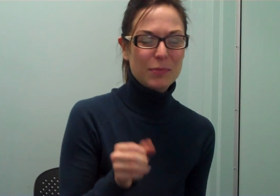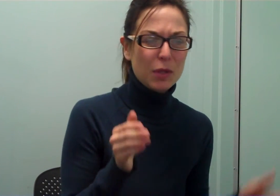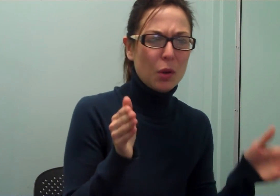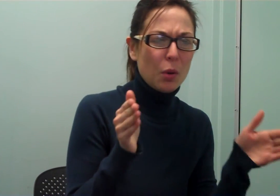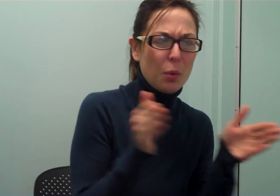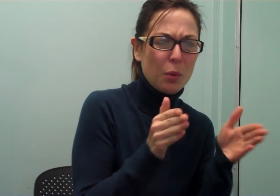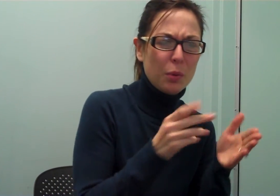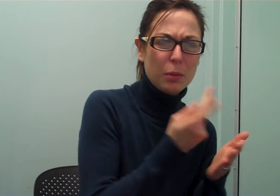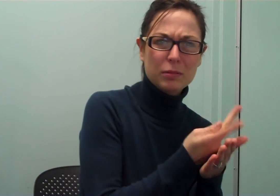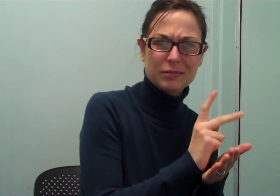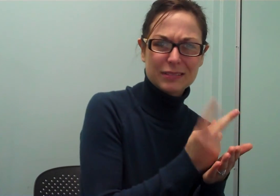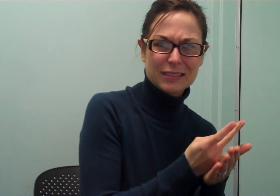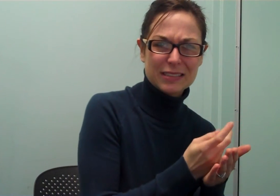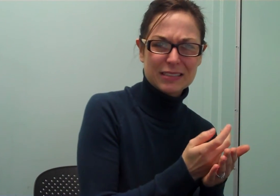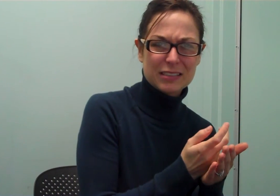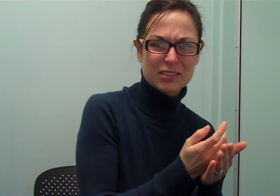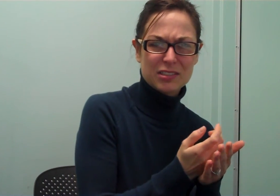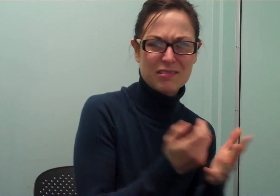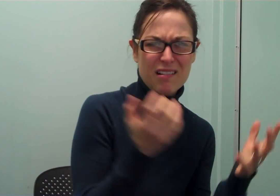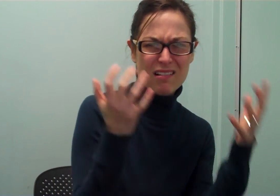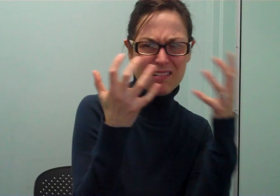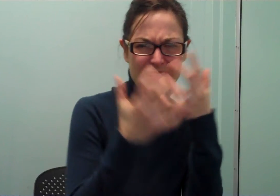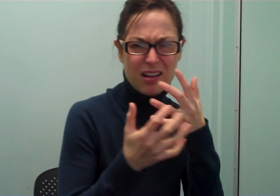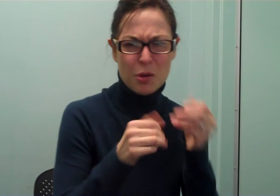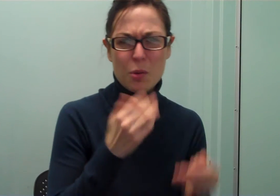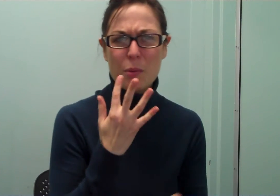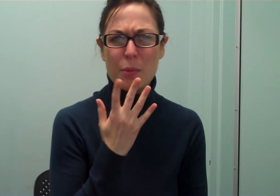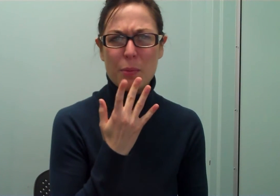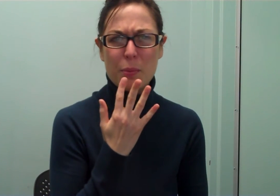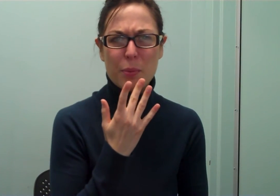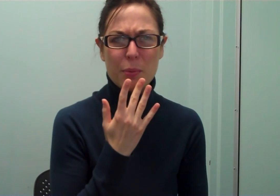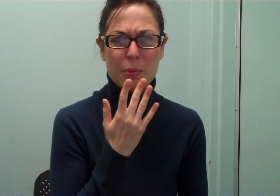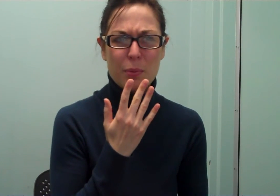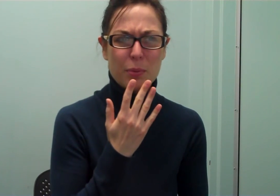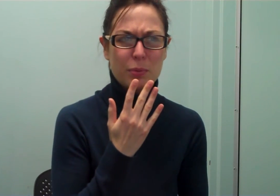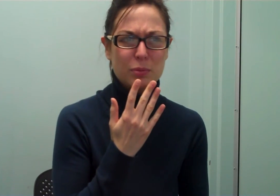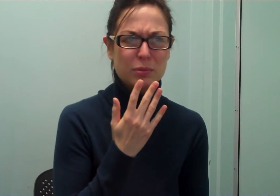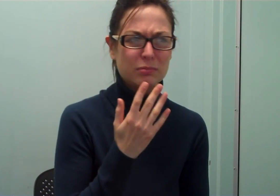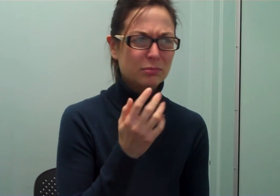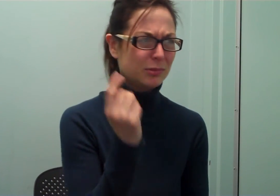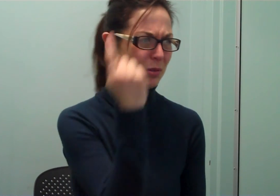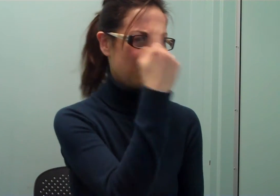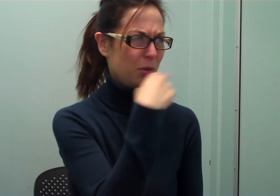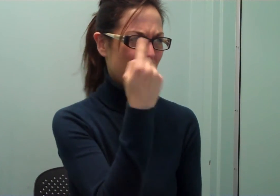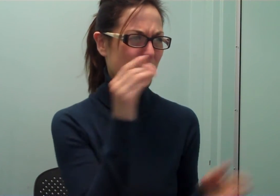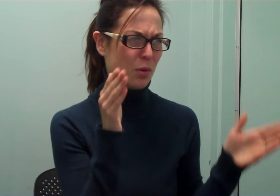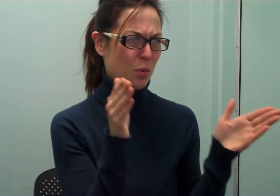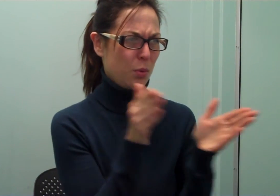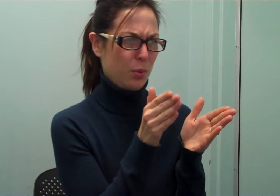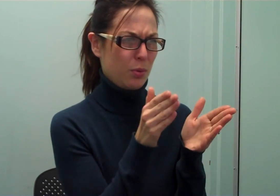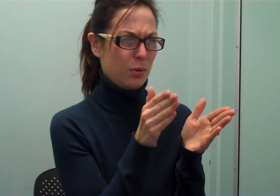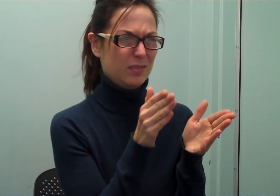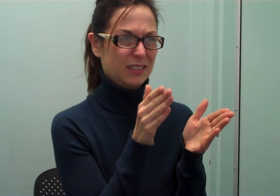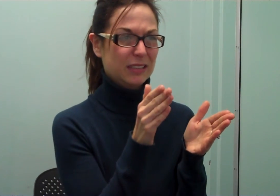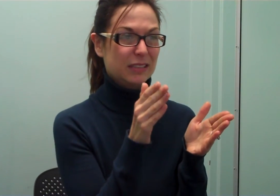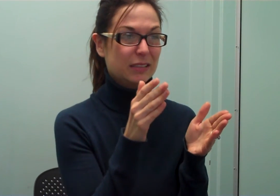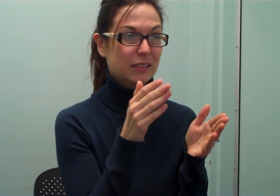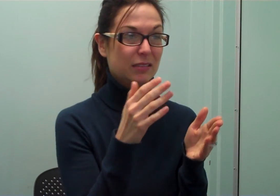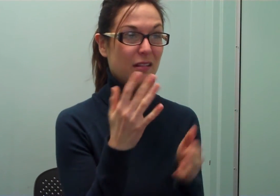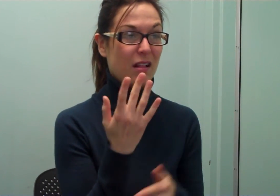the dark purple color makes it look even smaller. Maybe something lighter, but